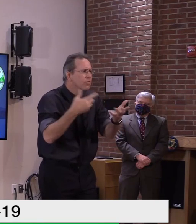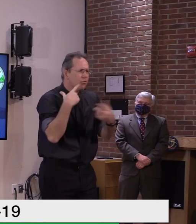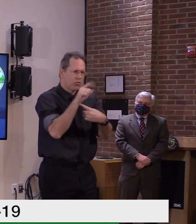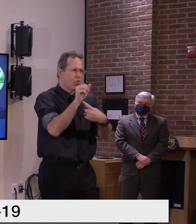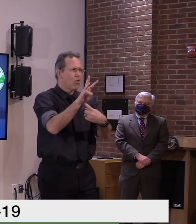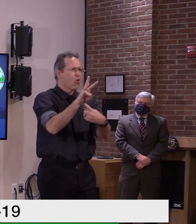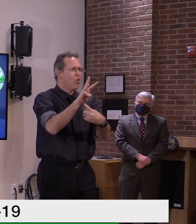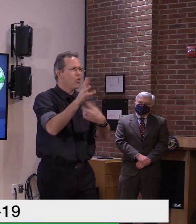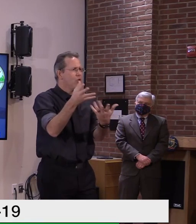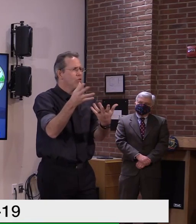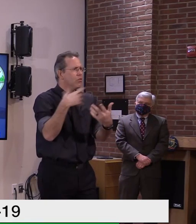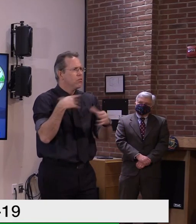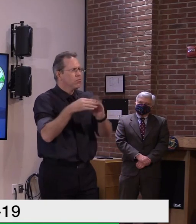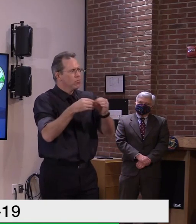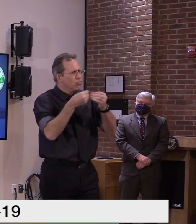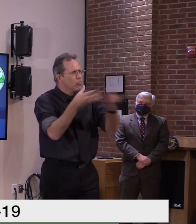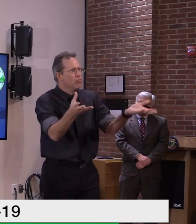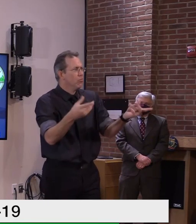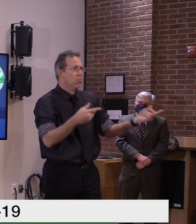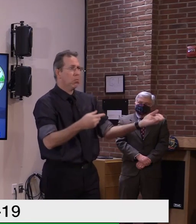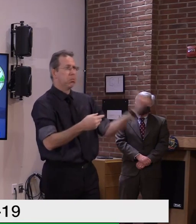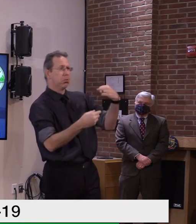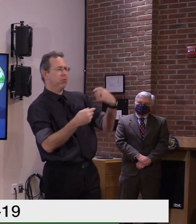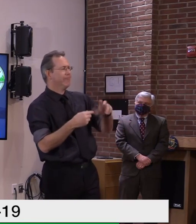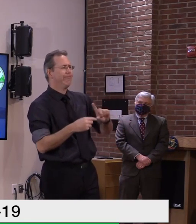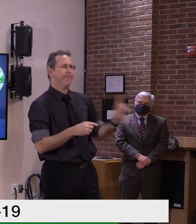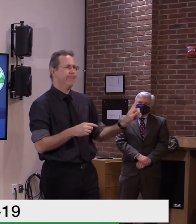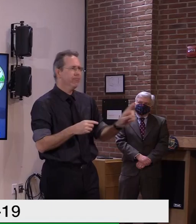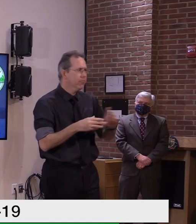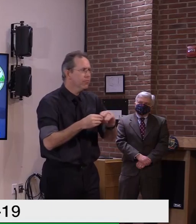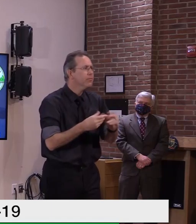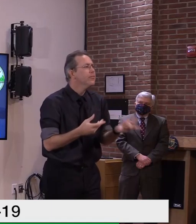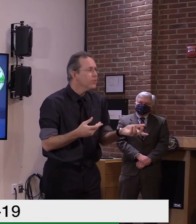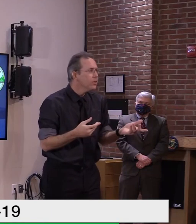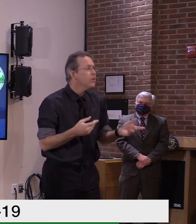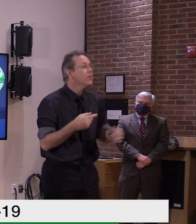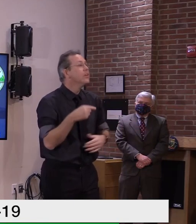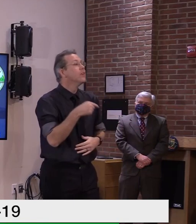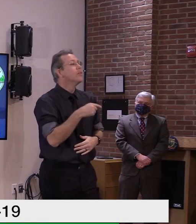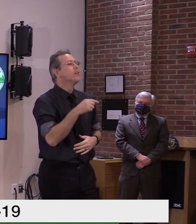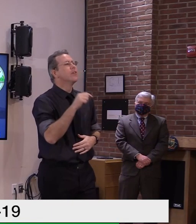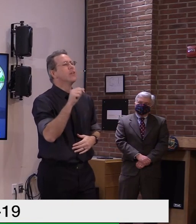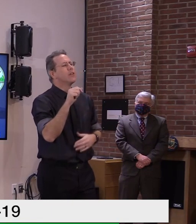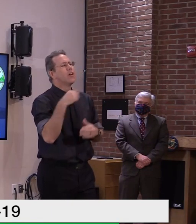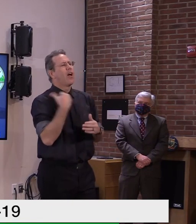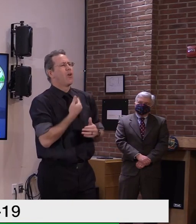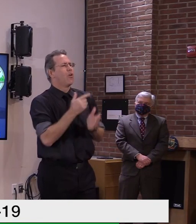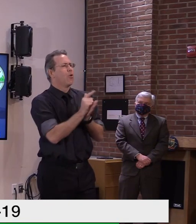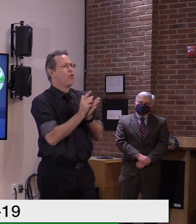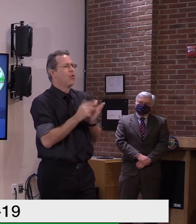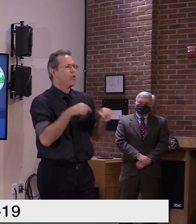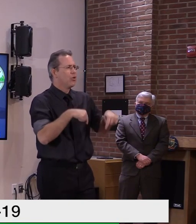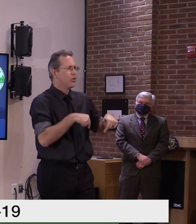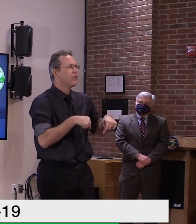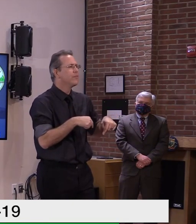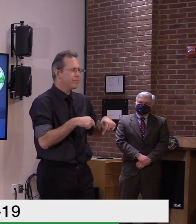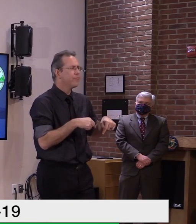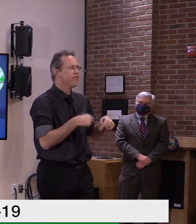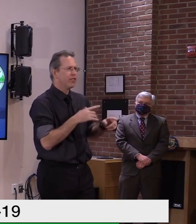letter, I believe, to the town. But again, we our general counsel